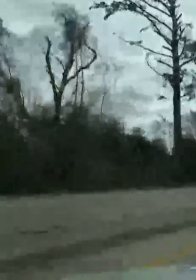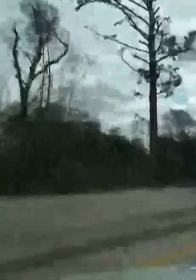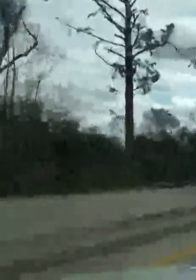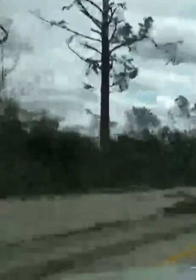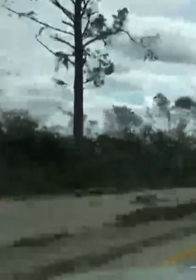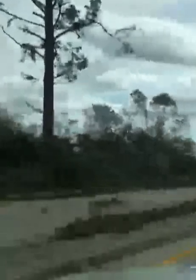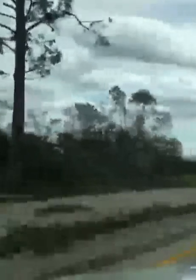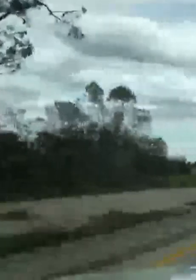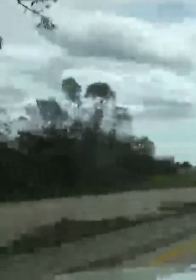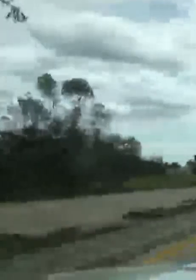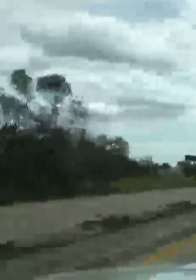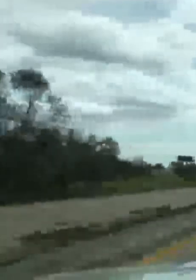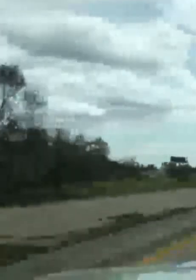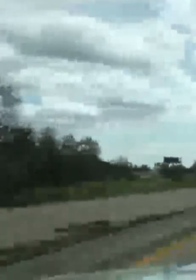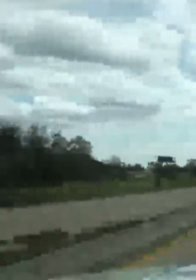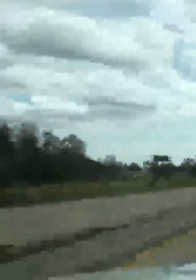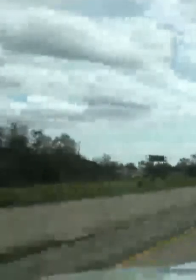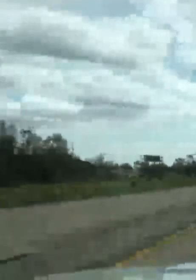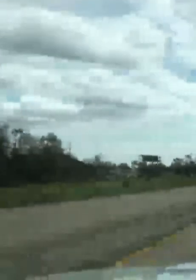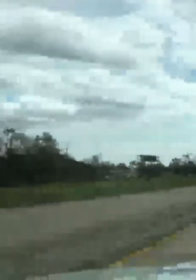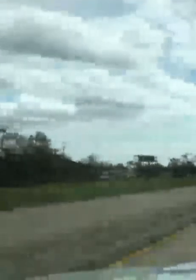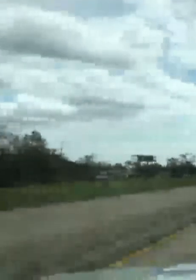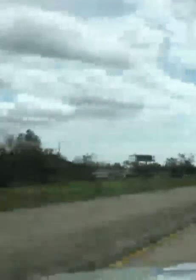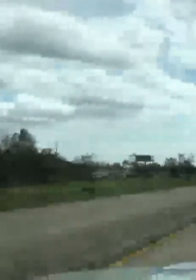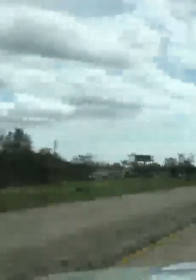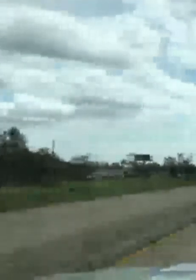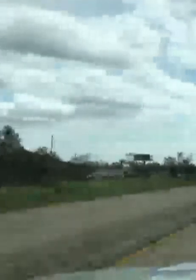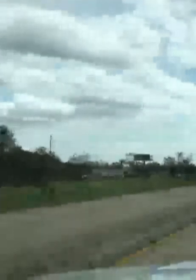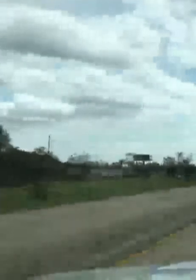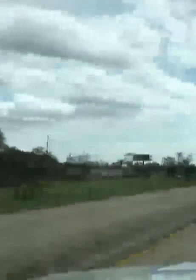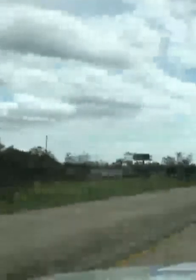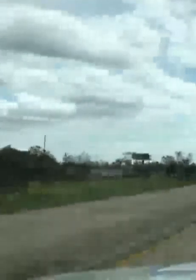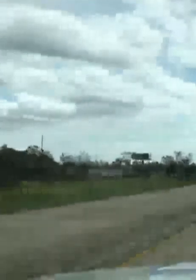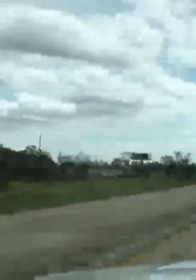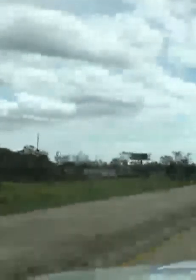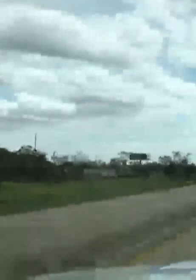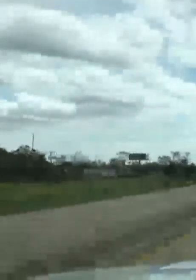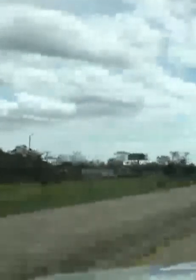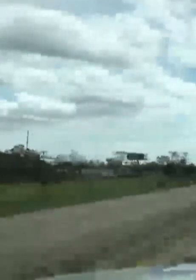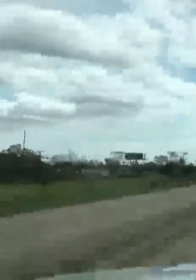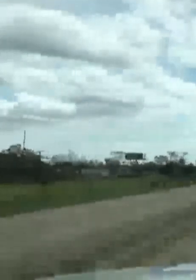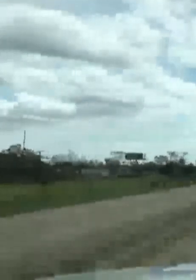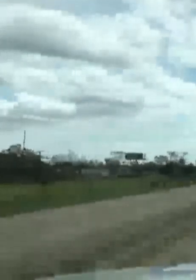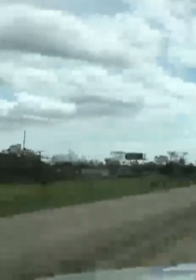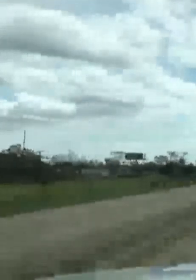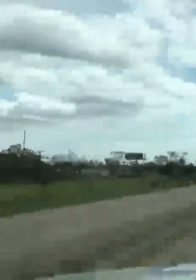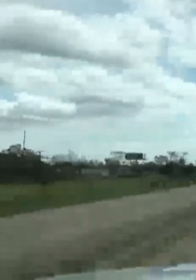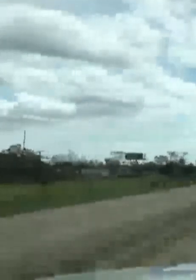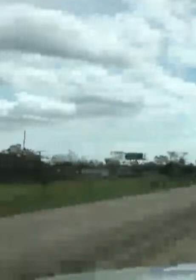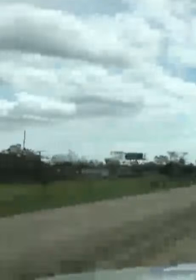lower lying coastal areas, the coastal communities south of the Intracoastal Waterway. Certainly in